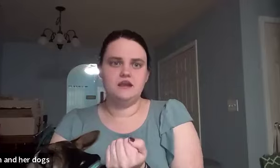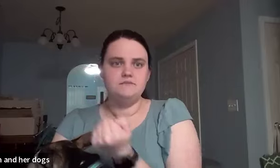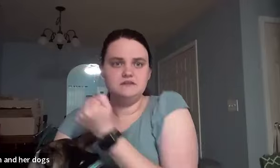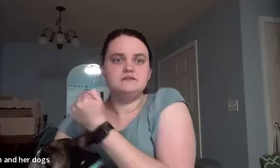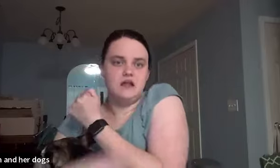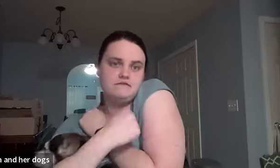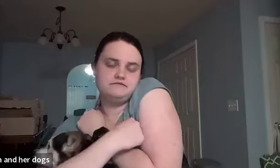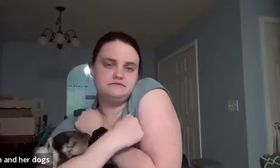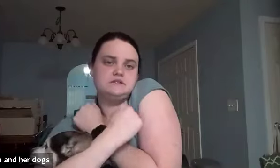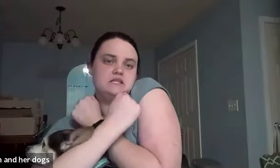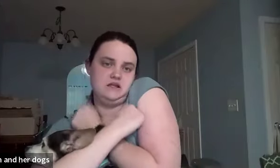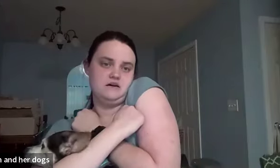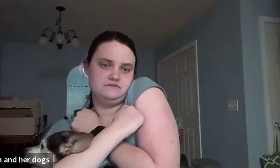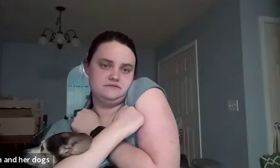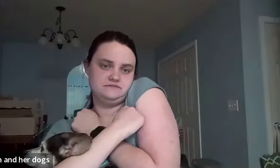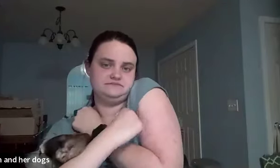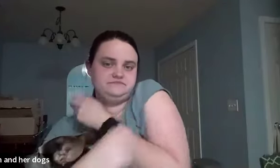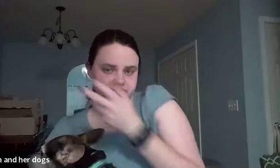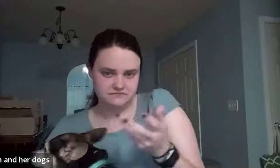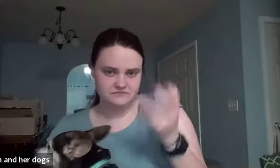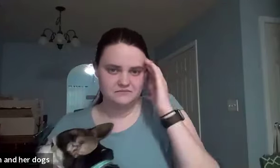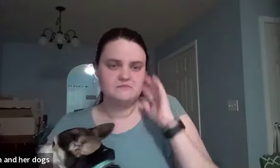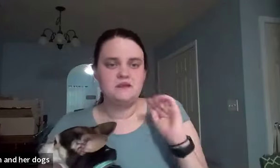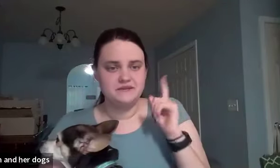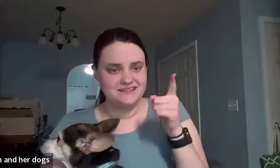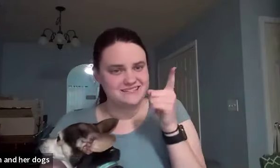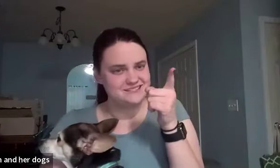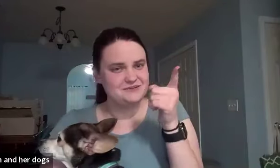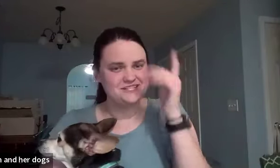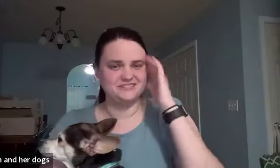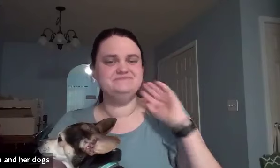like I'd be love, love. But yes, that's a good question.